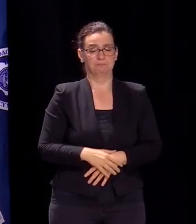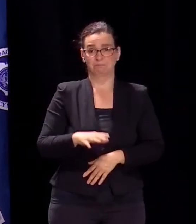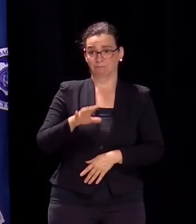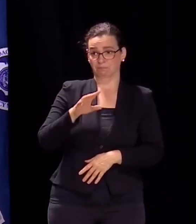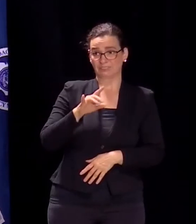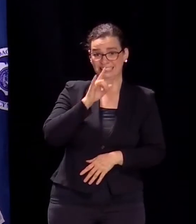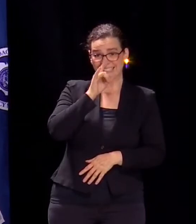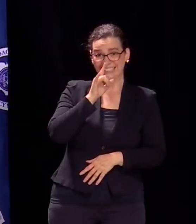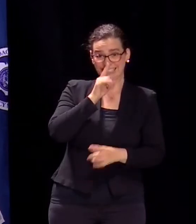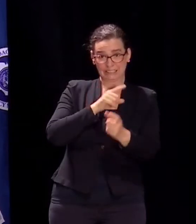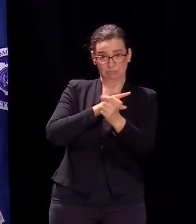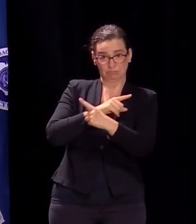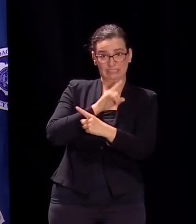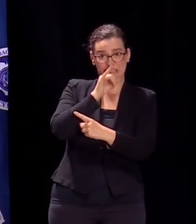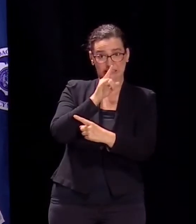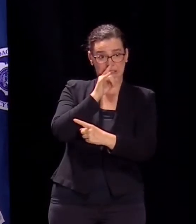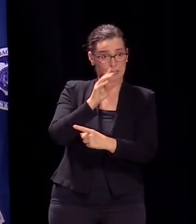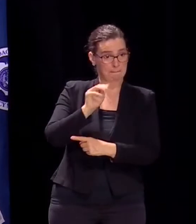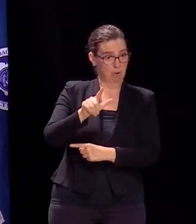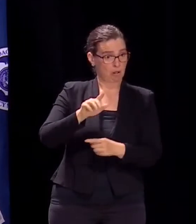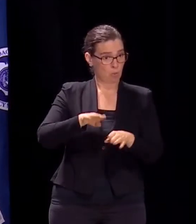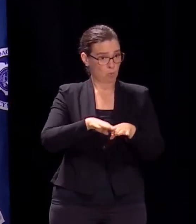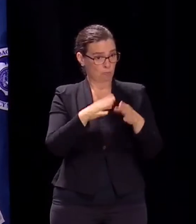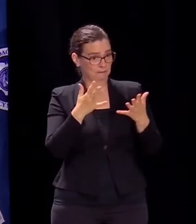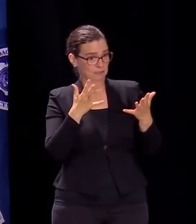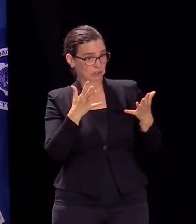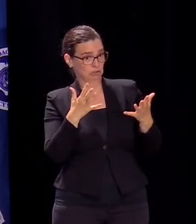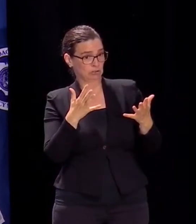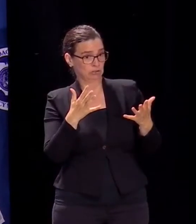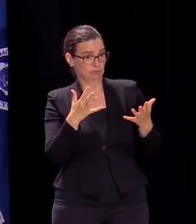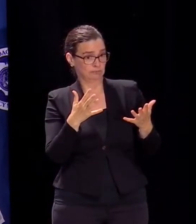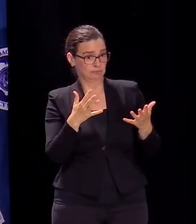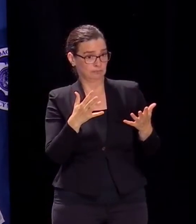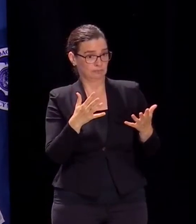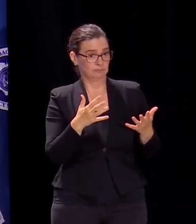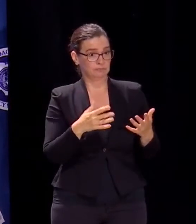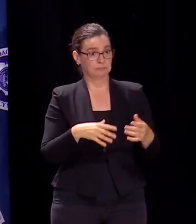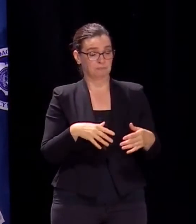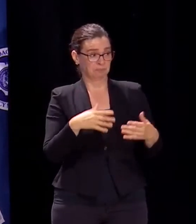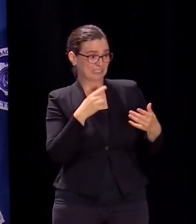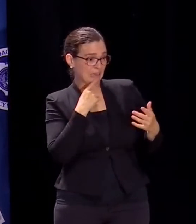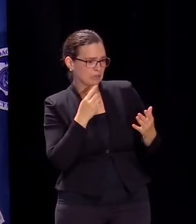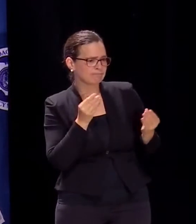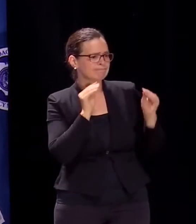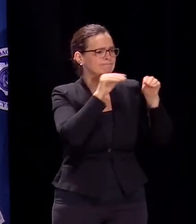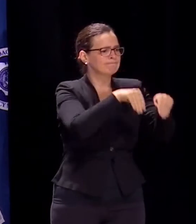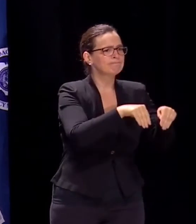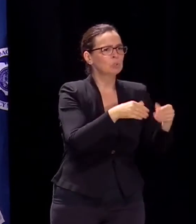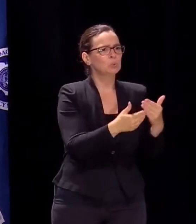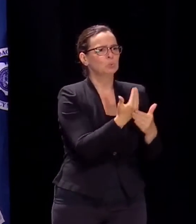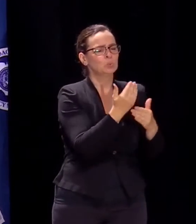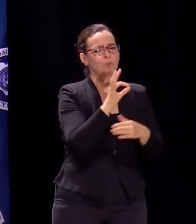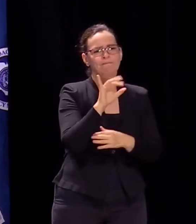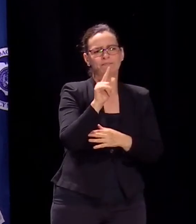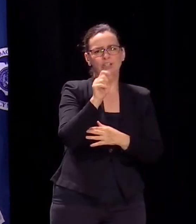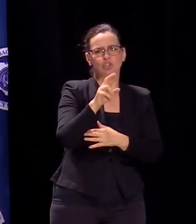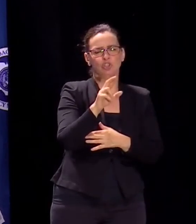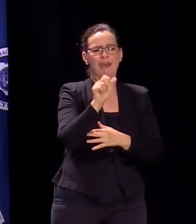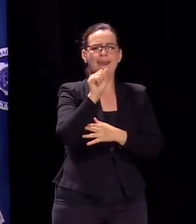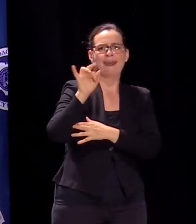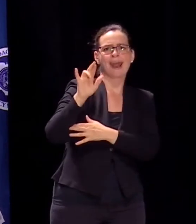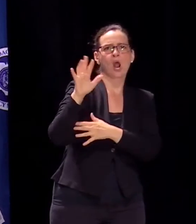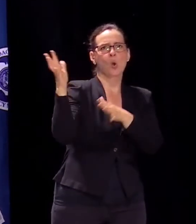specific filter system that would allow them to eventually reopen? I don't know specifically what their